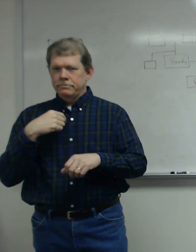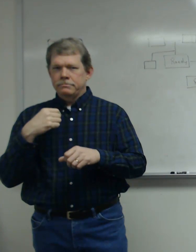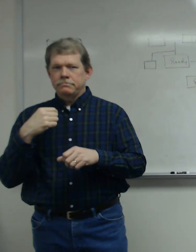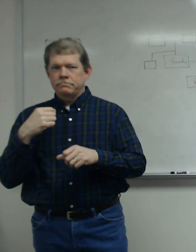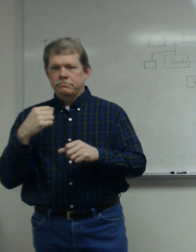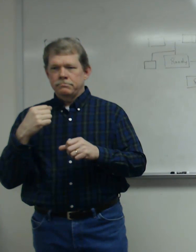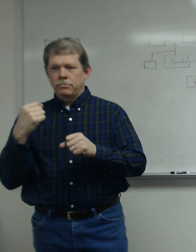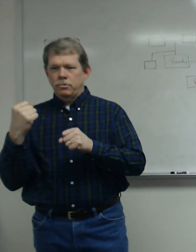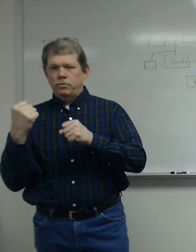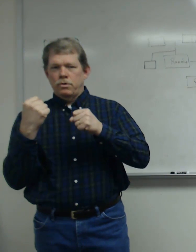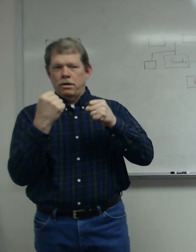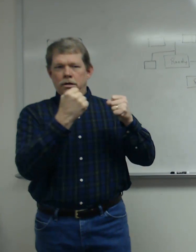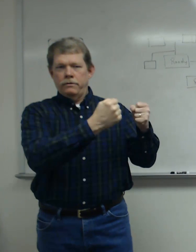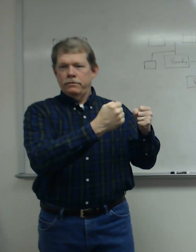Okay.